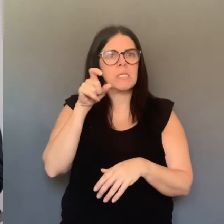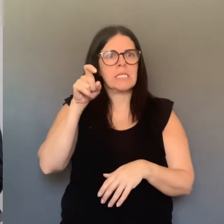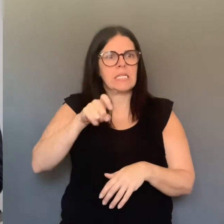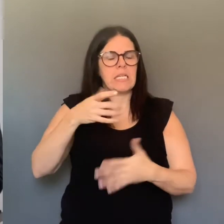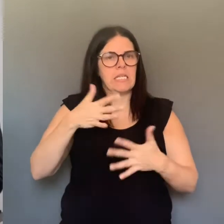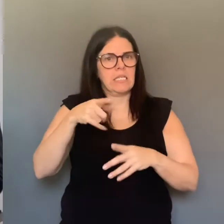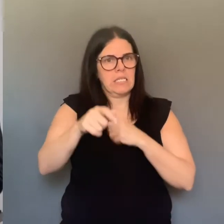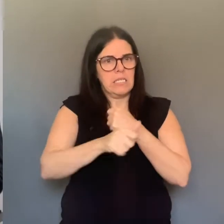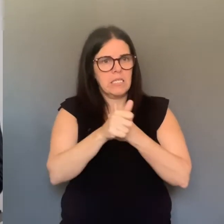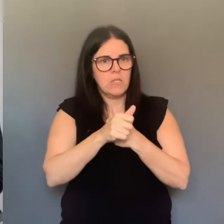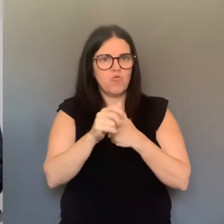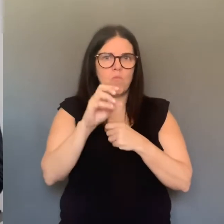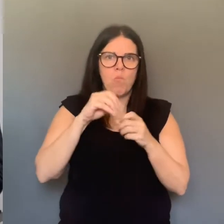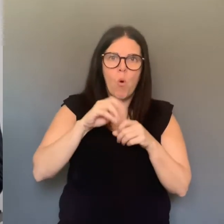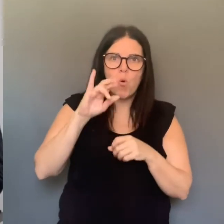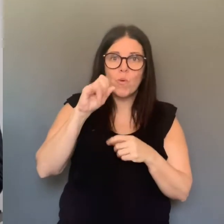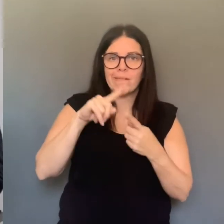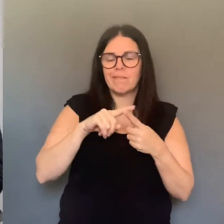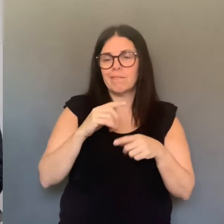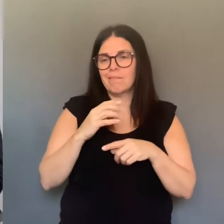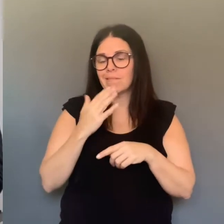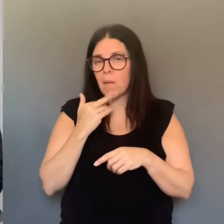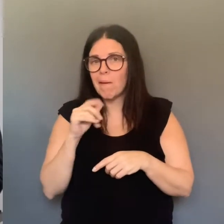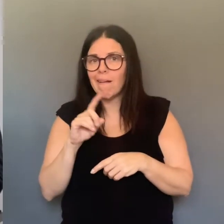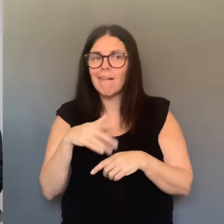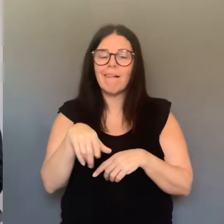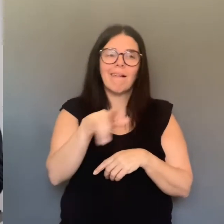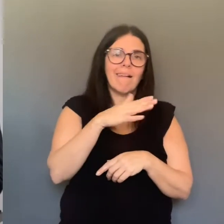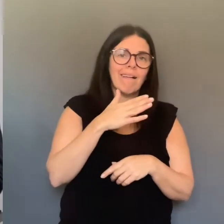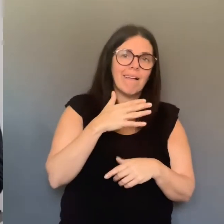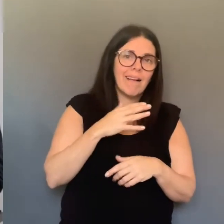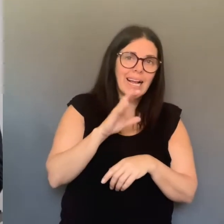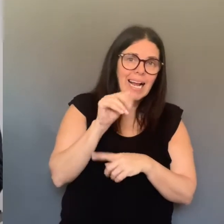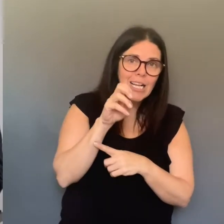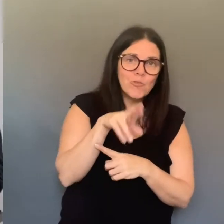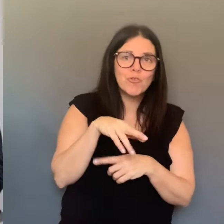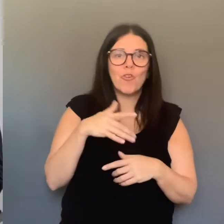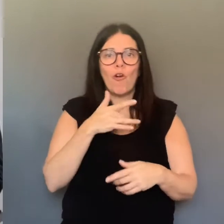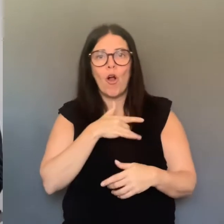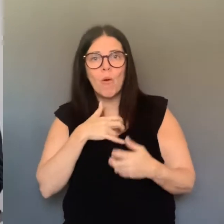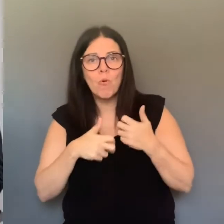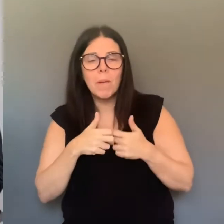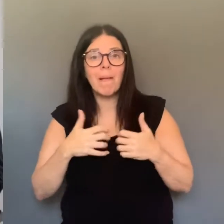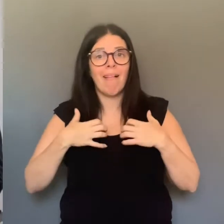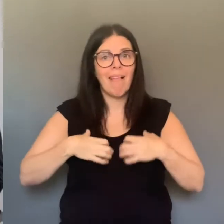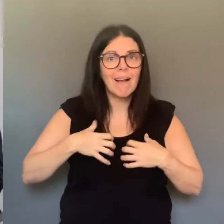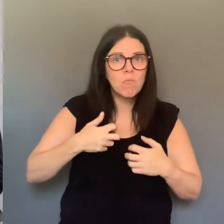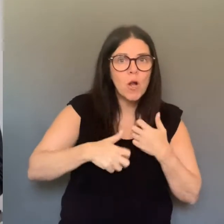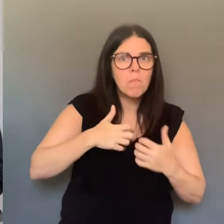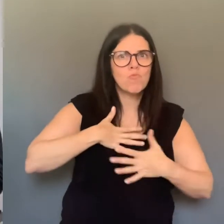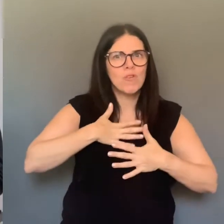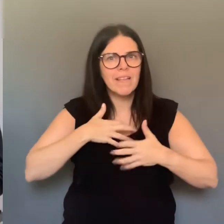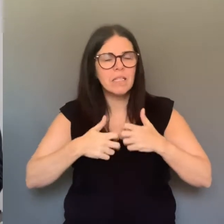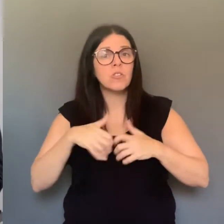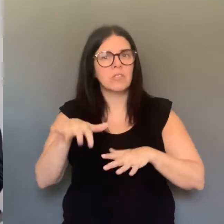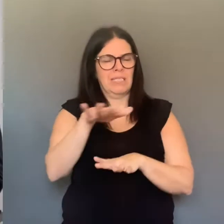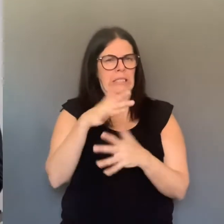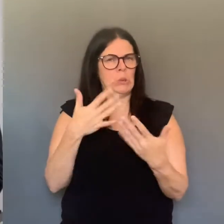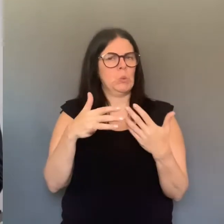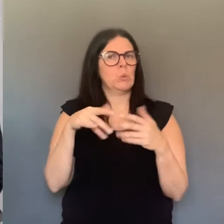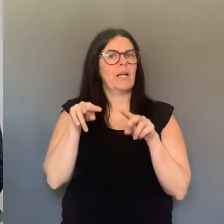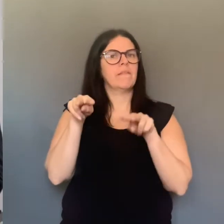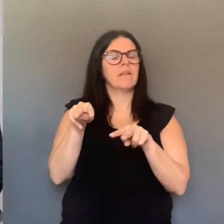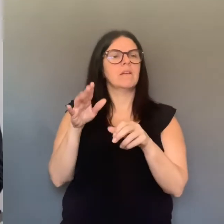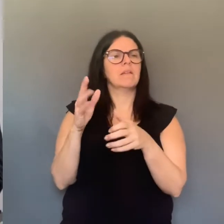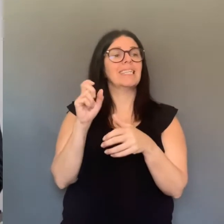go outside, please maintain a distance of 2 meters from each other. People who are asked to self-isolate, they must self-isolate